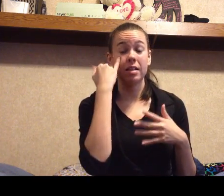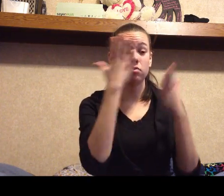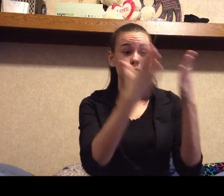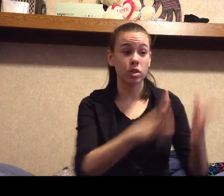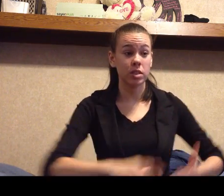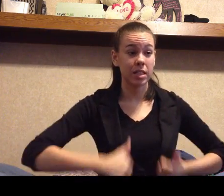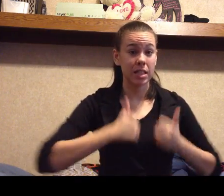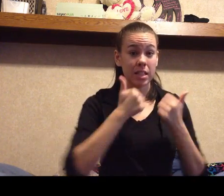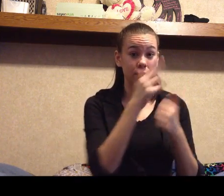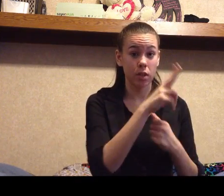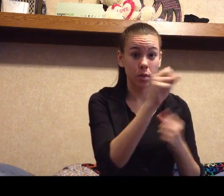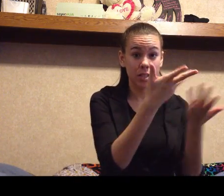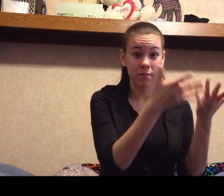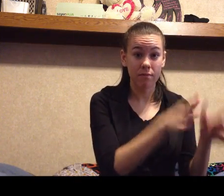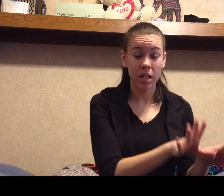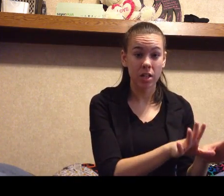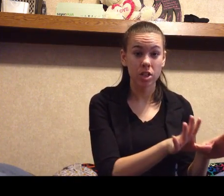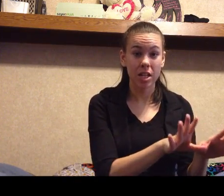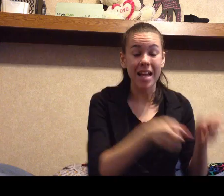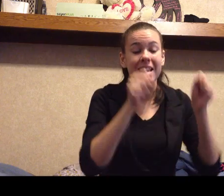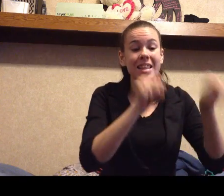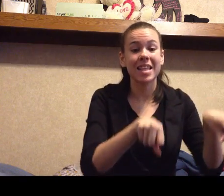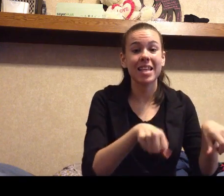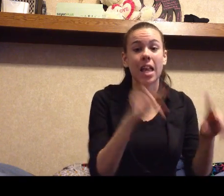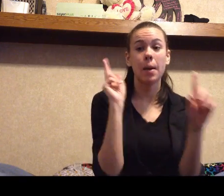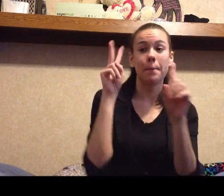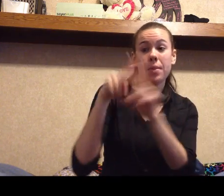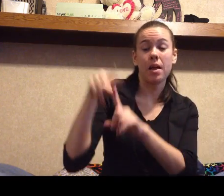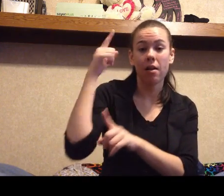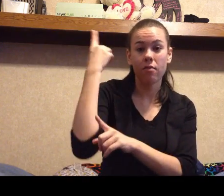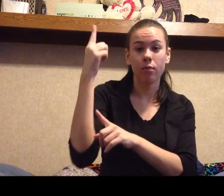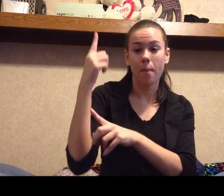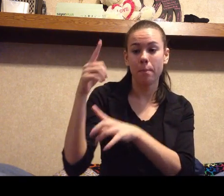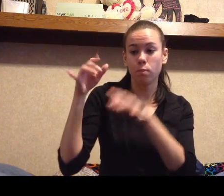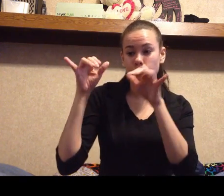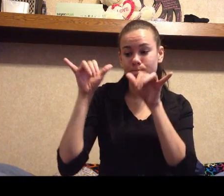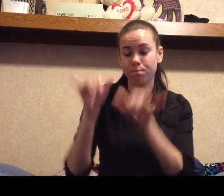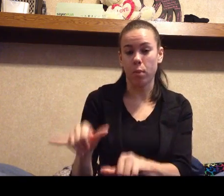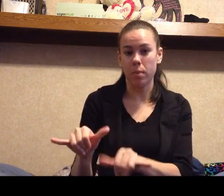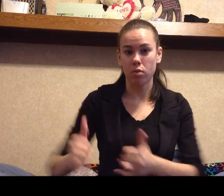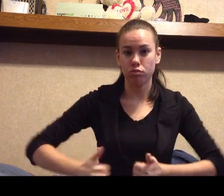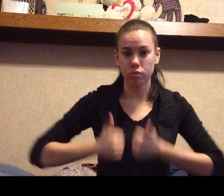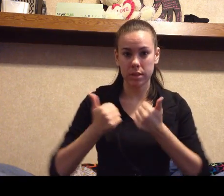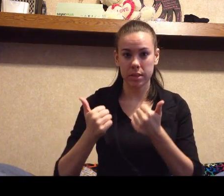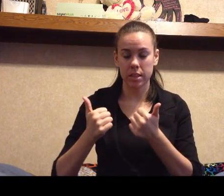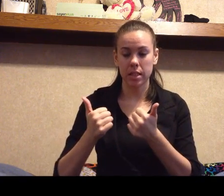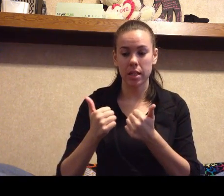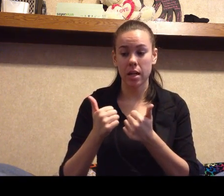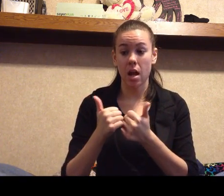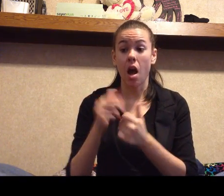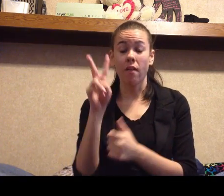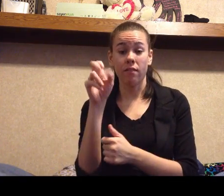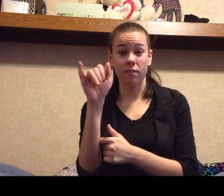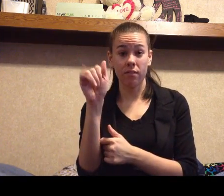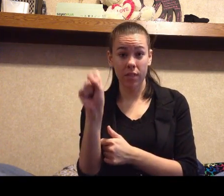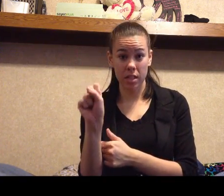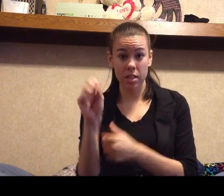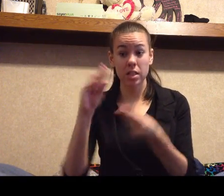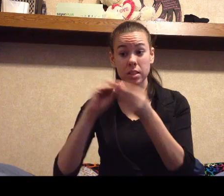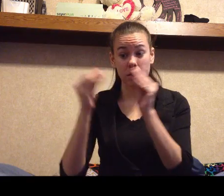to permanent resident status after a visa number becomes available for them. If they are outside the United States,